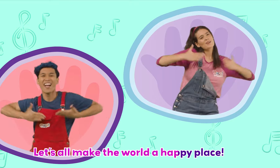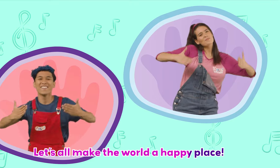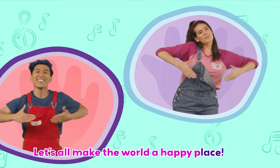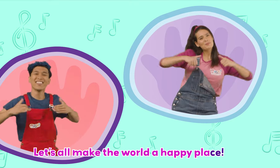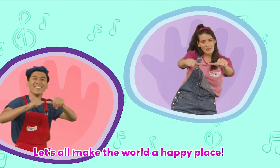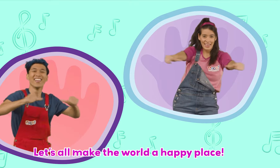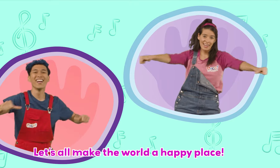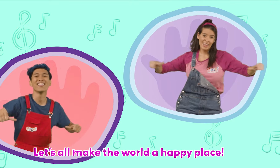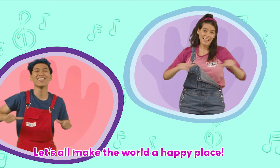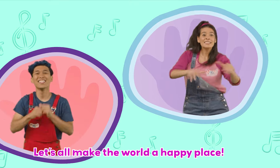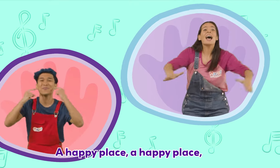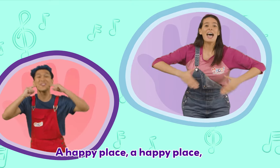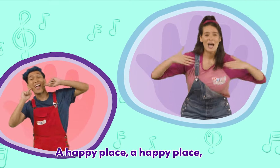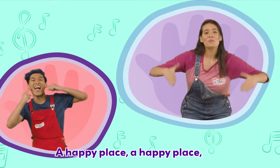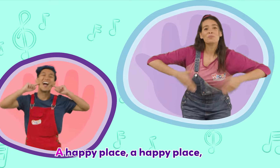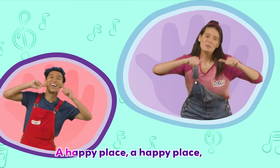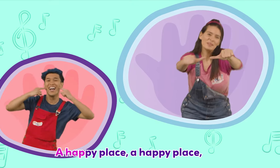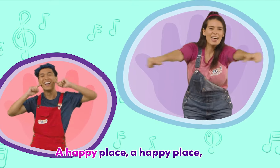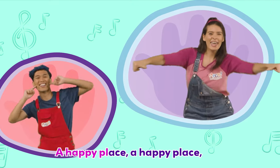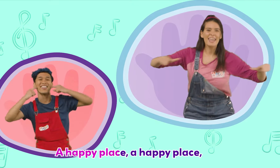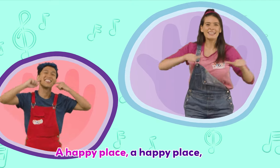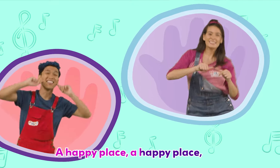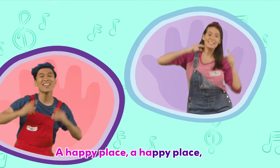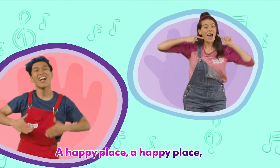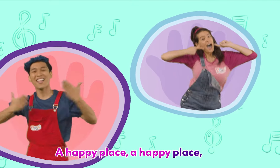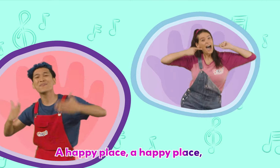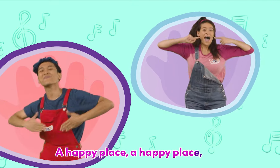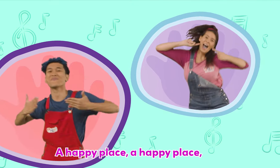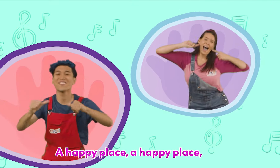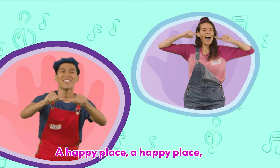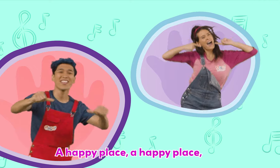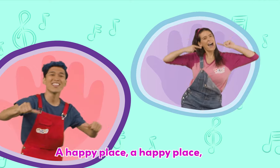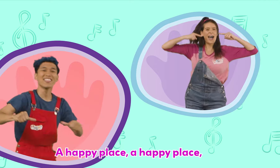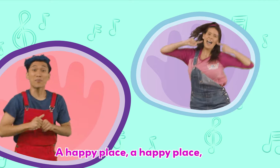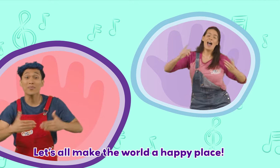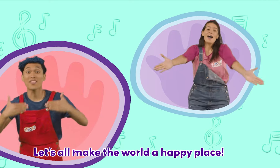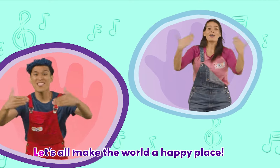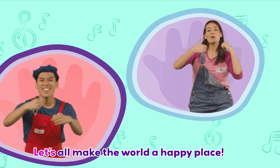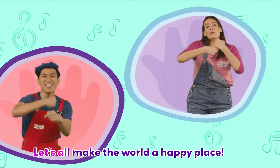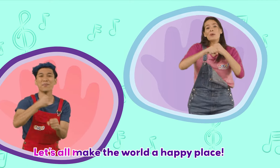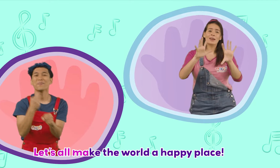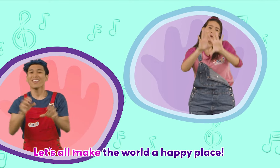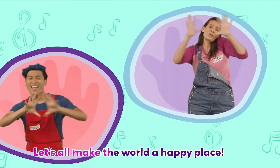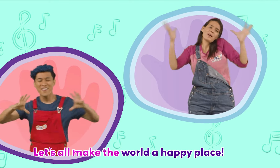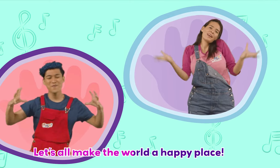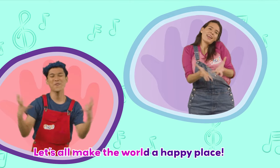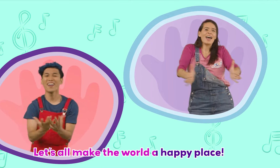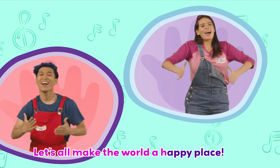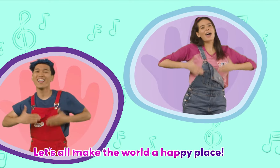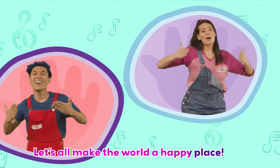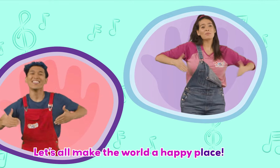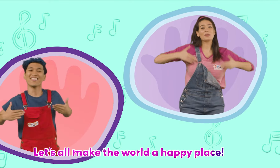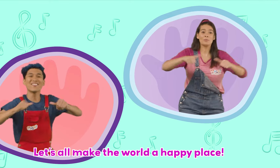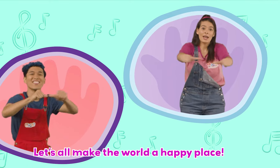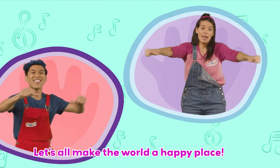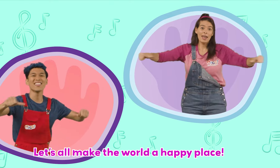world a happy place. A happy place, a happy place. Let's all make the world